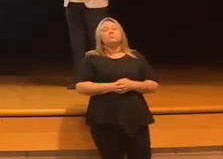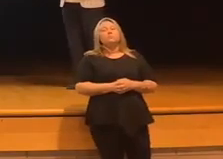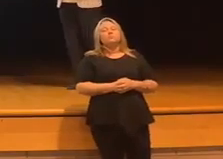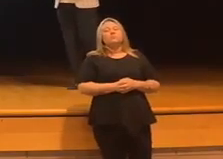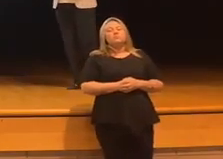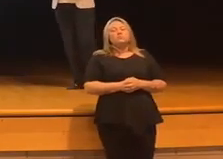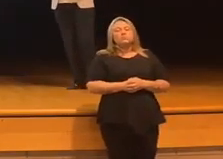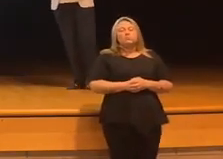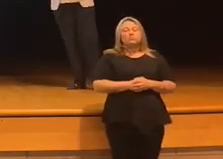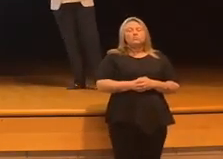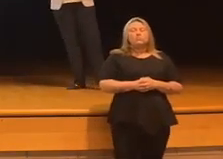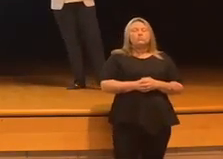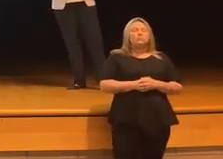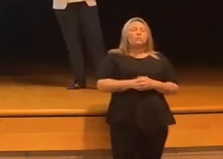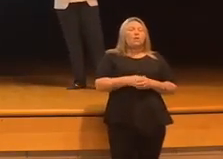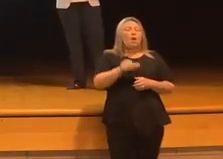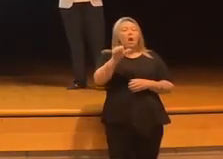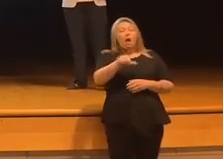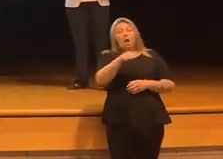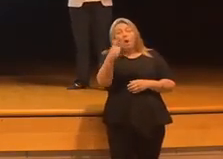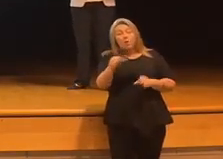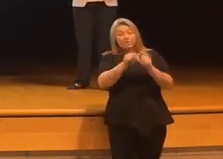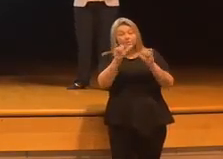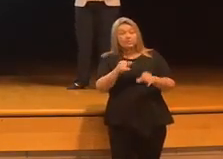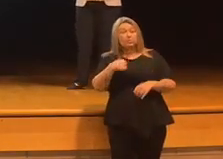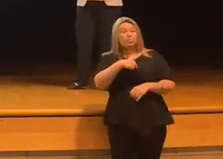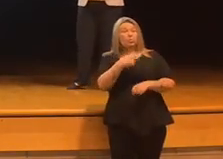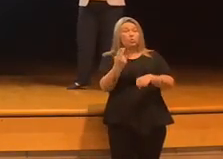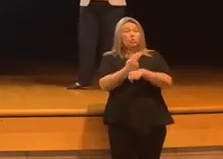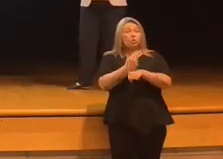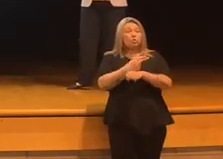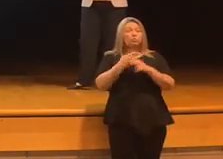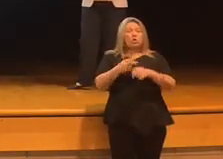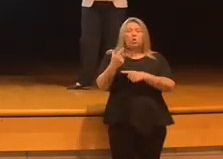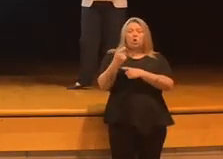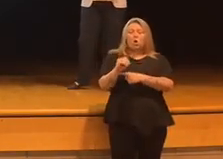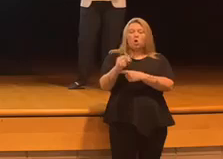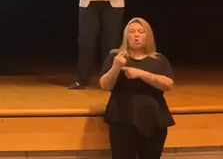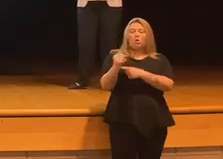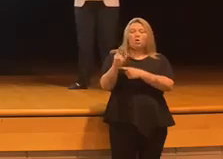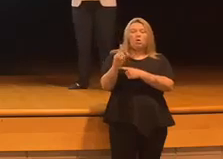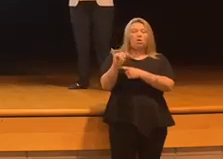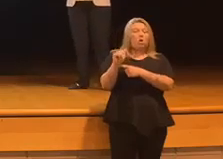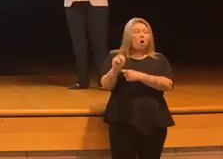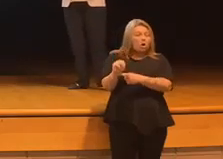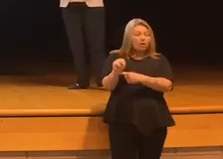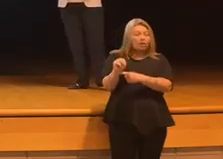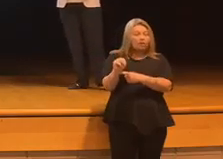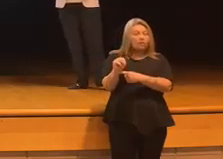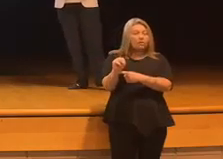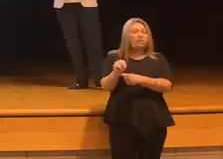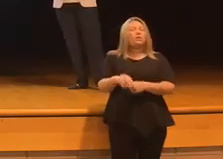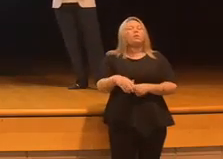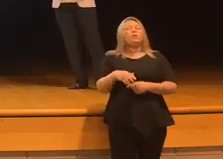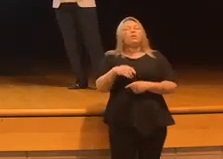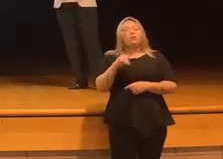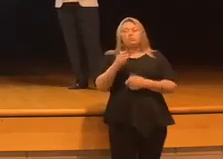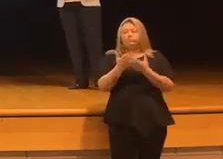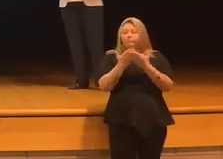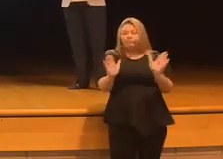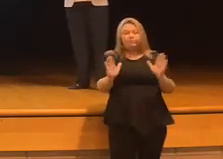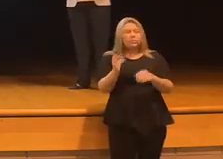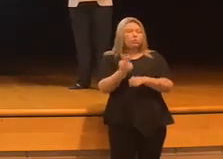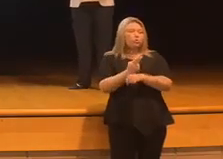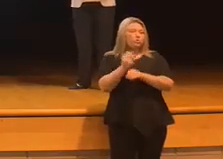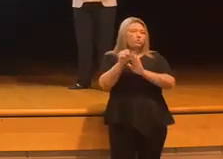Another platform that we use throughout our district is called GoGuardian, and it's widely used throughout the state of North